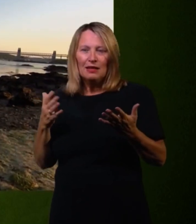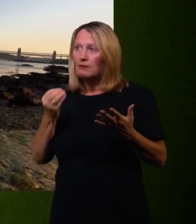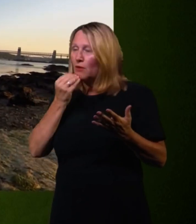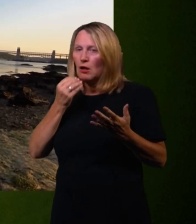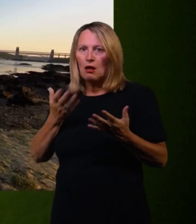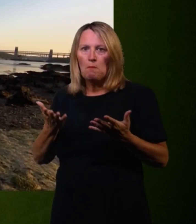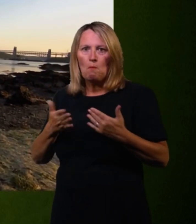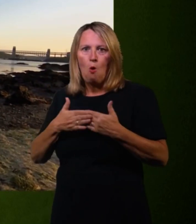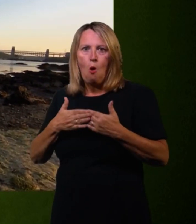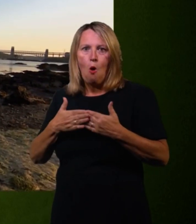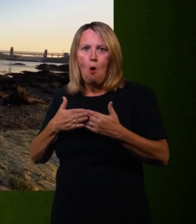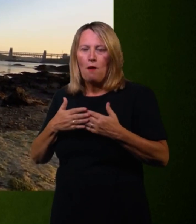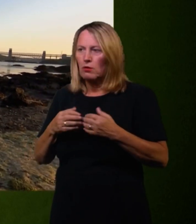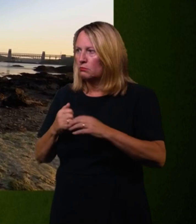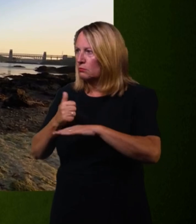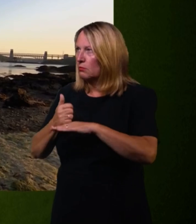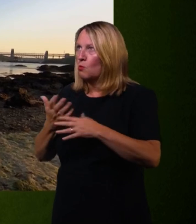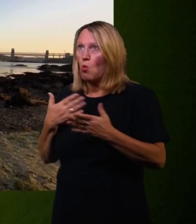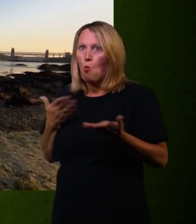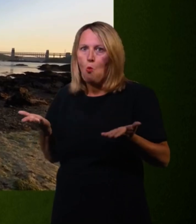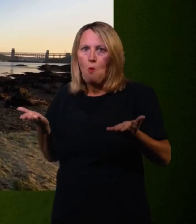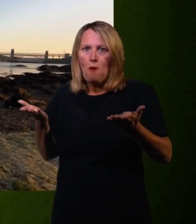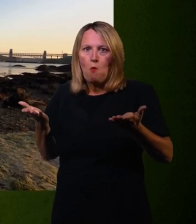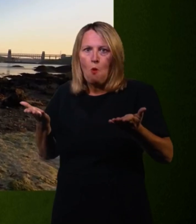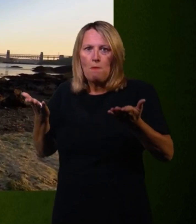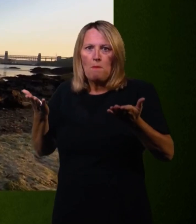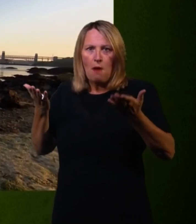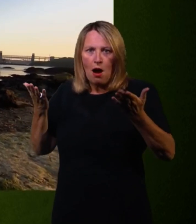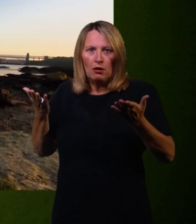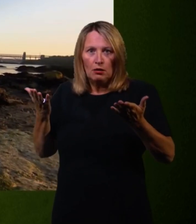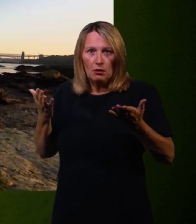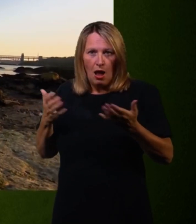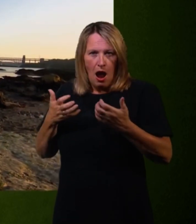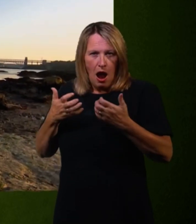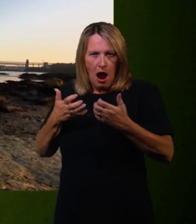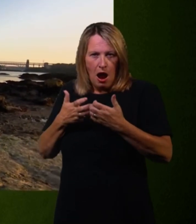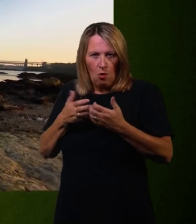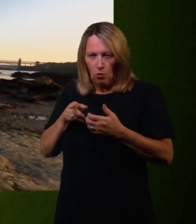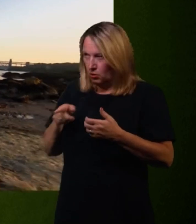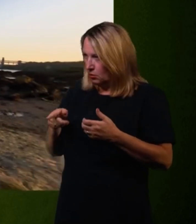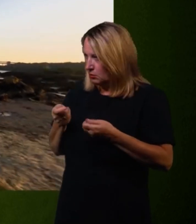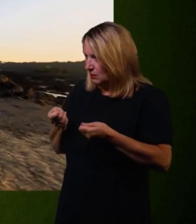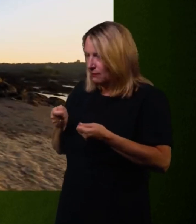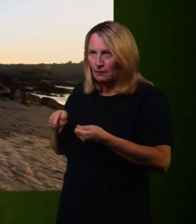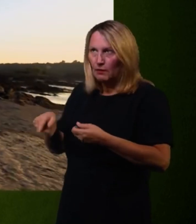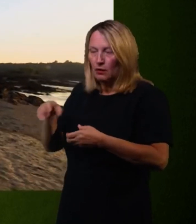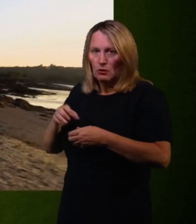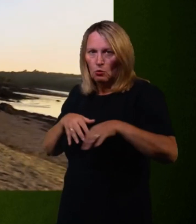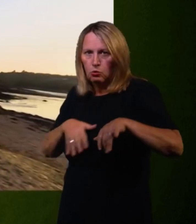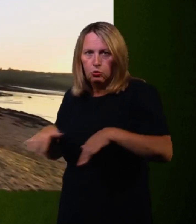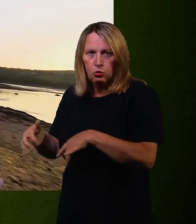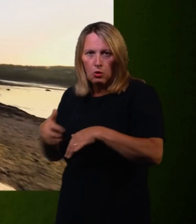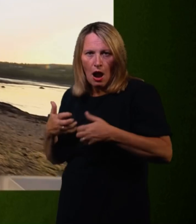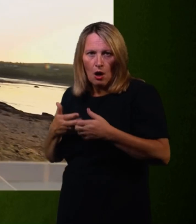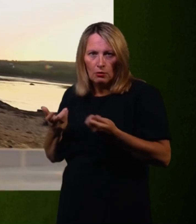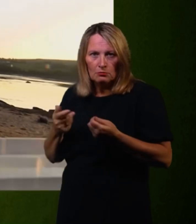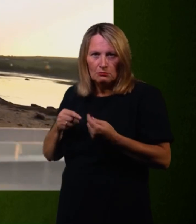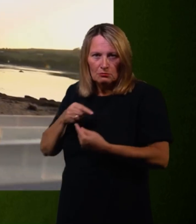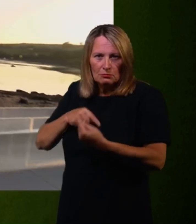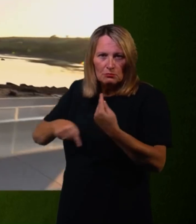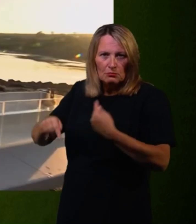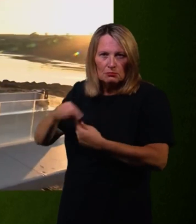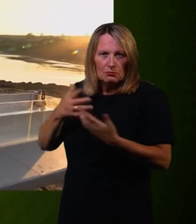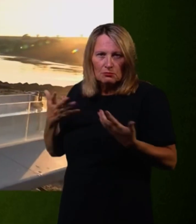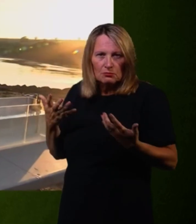stabilize our climate. But the question is, what drives these currents, the circulatory system? Well, to show you, we've got a